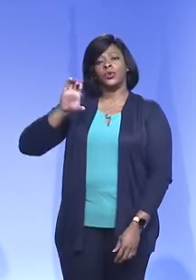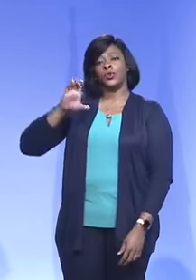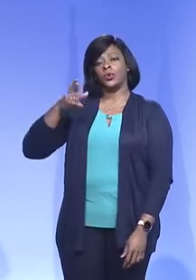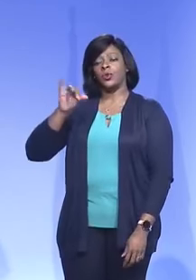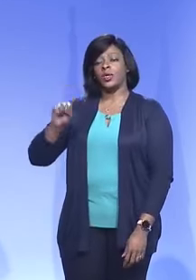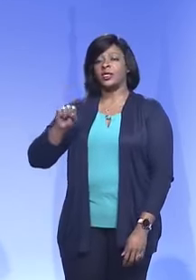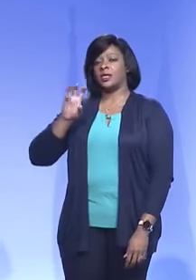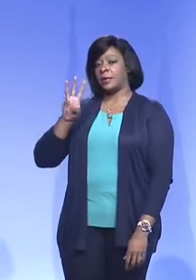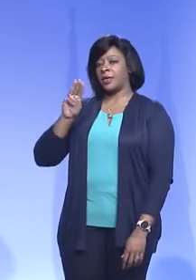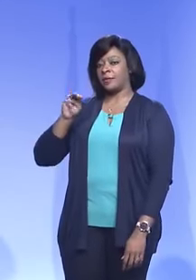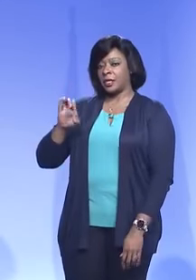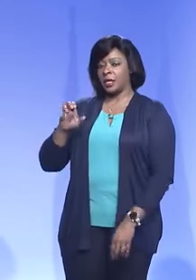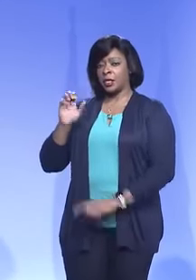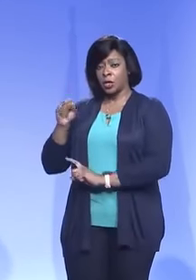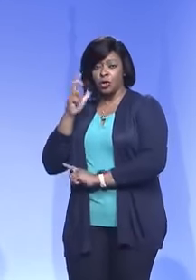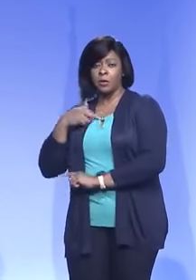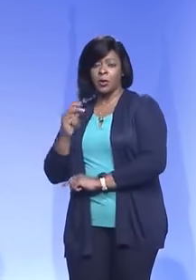Hello, can you hear me okay? Yes.